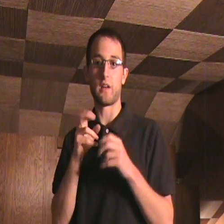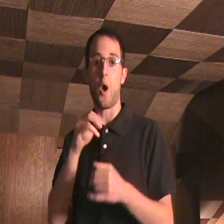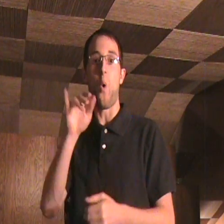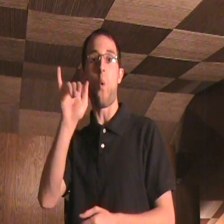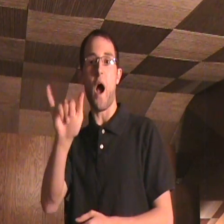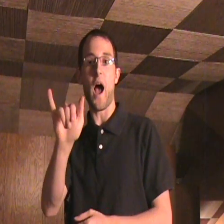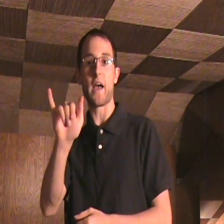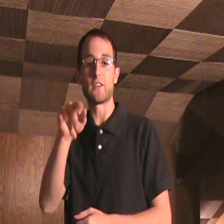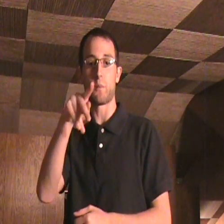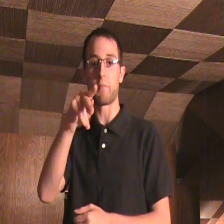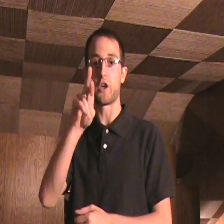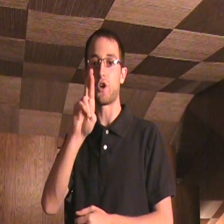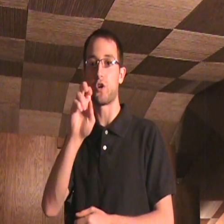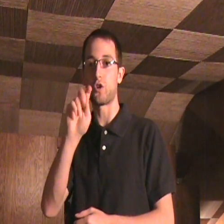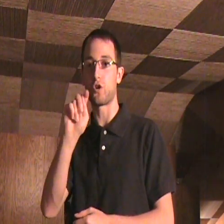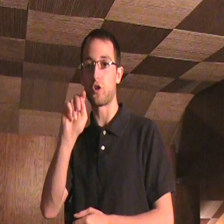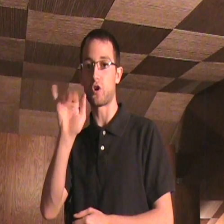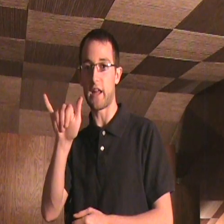Why? And it has two N's.